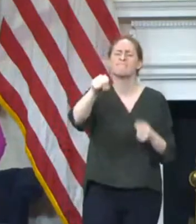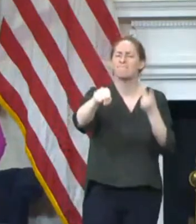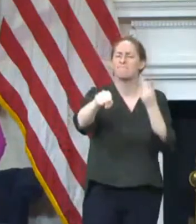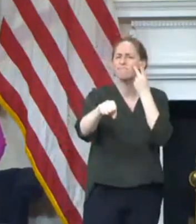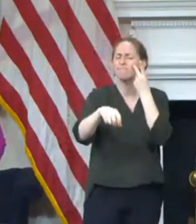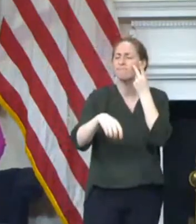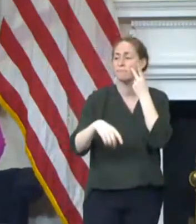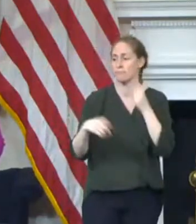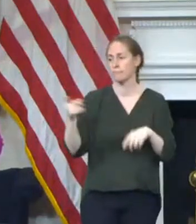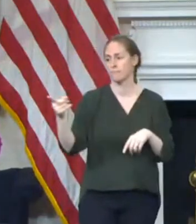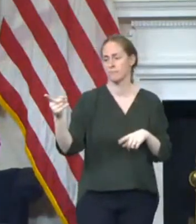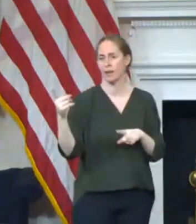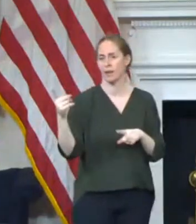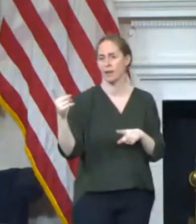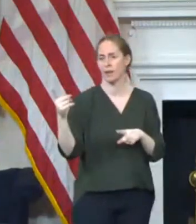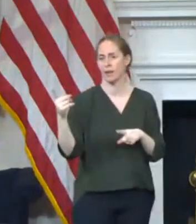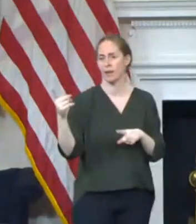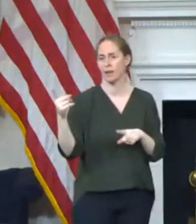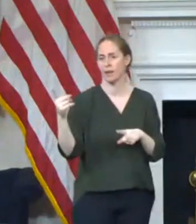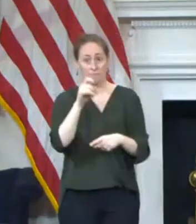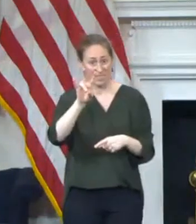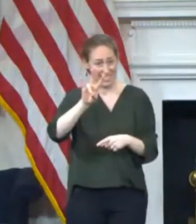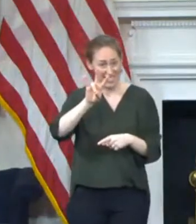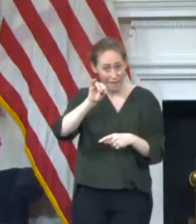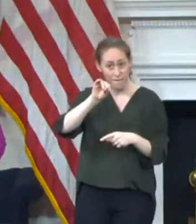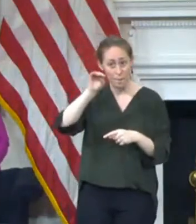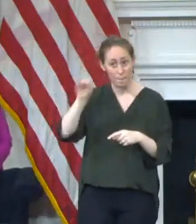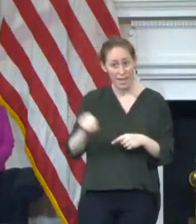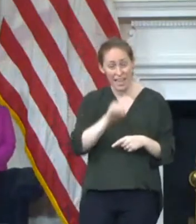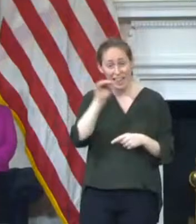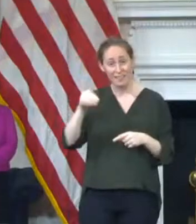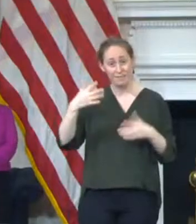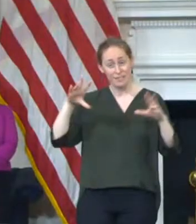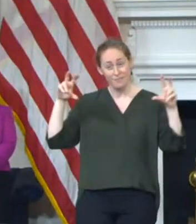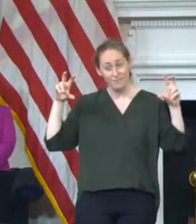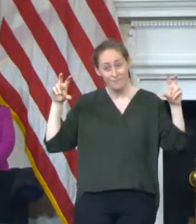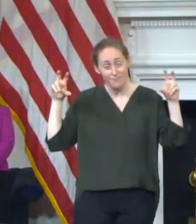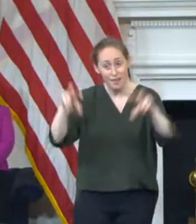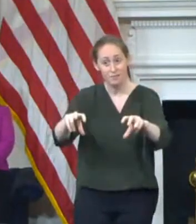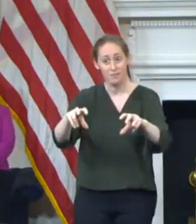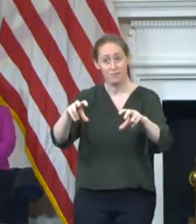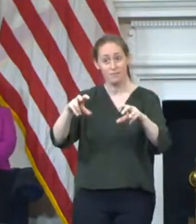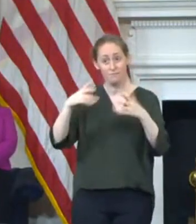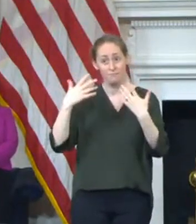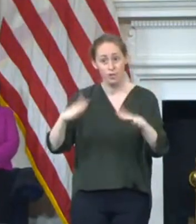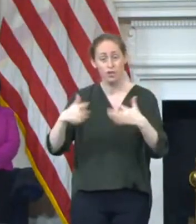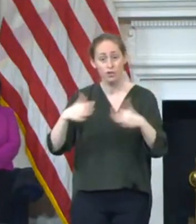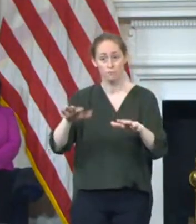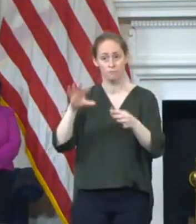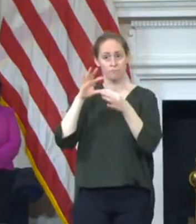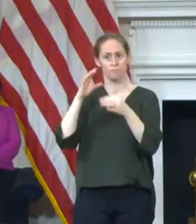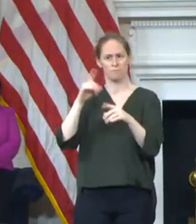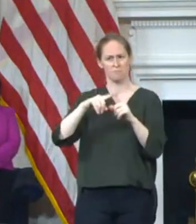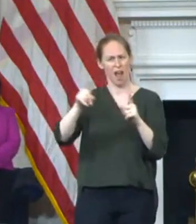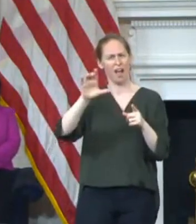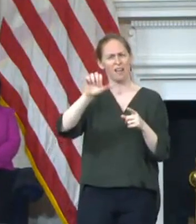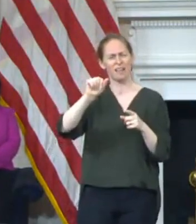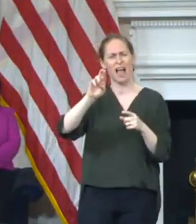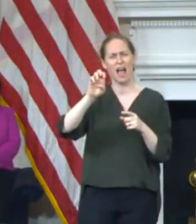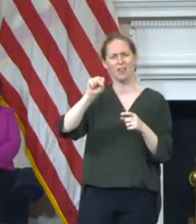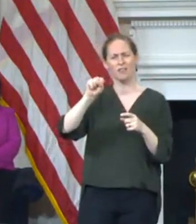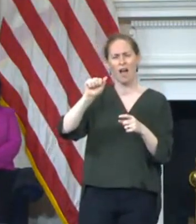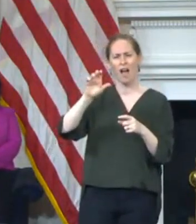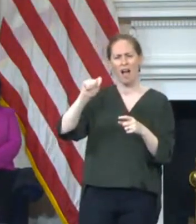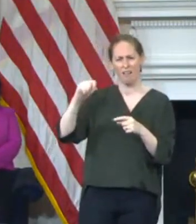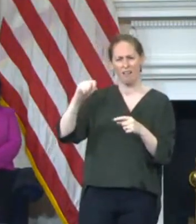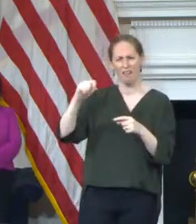funding. $70 million is a lot of money. But the CARES Act was a while ago. And we are now heading into a 3-month period